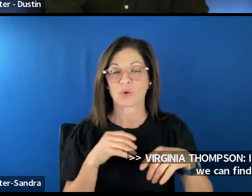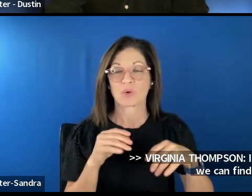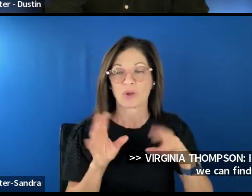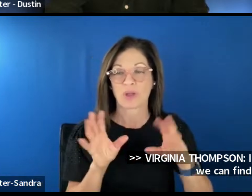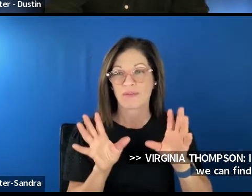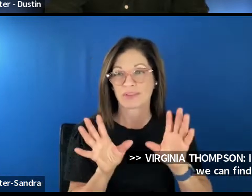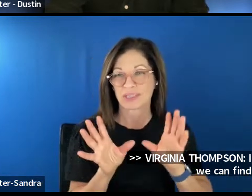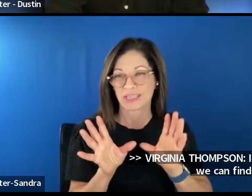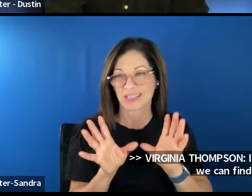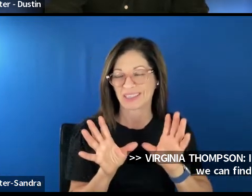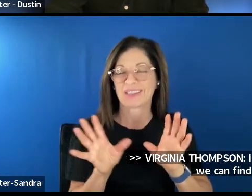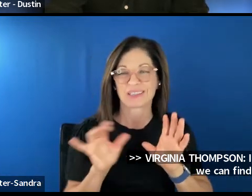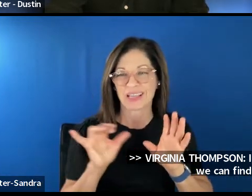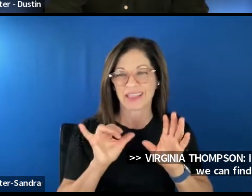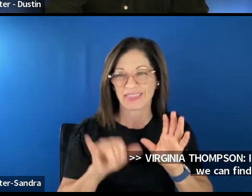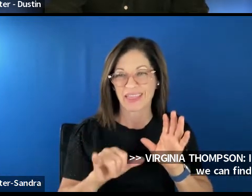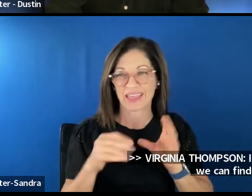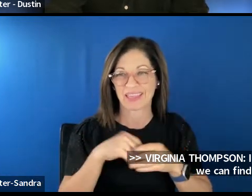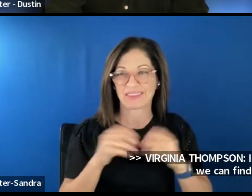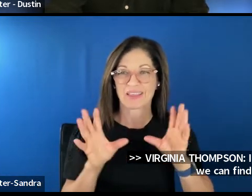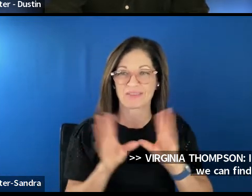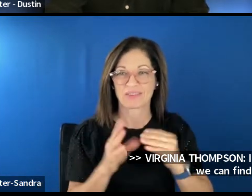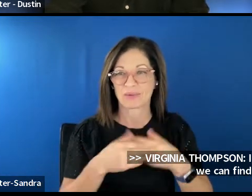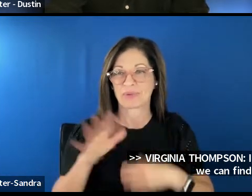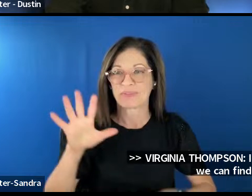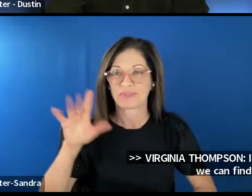conference room like that first.